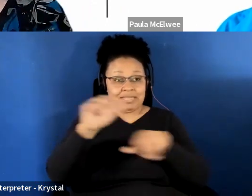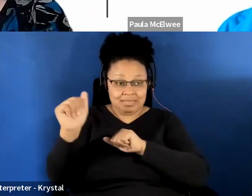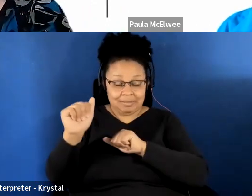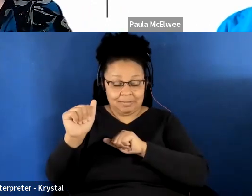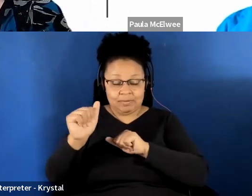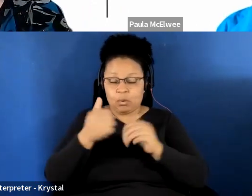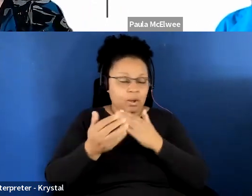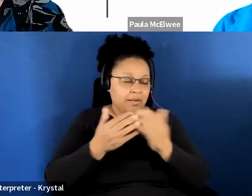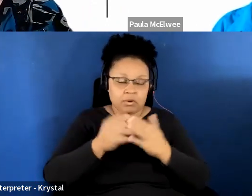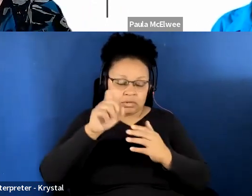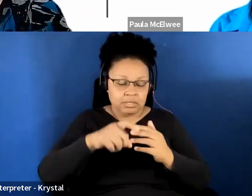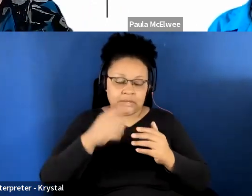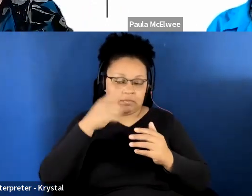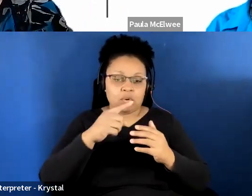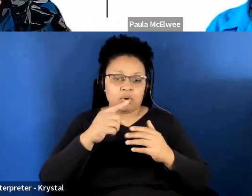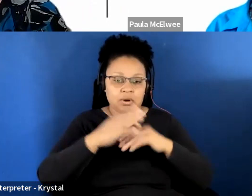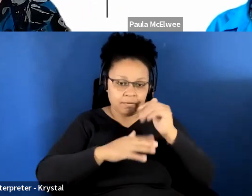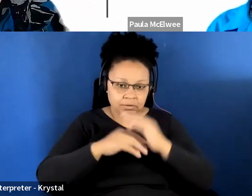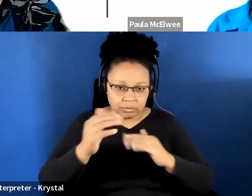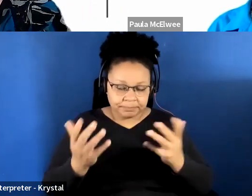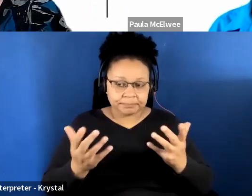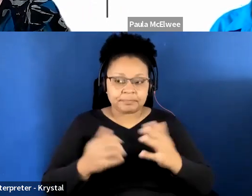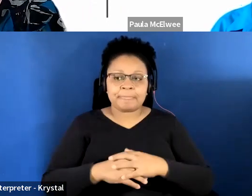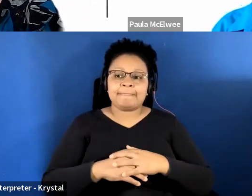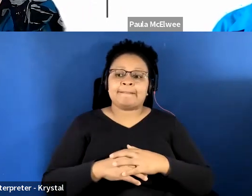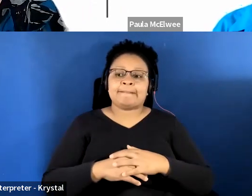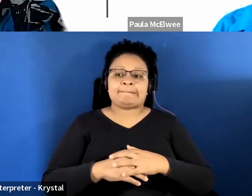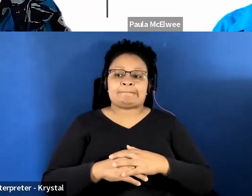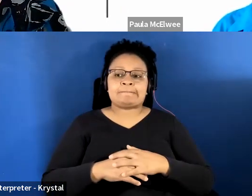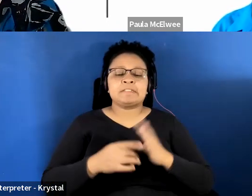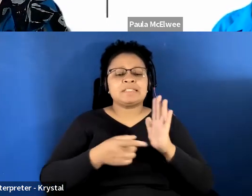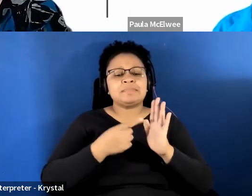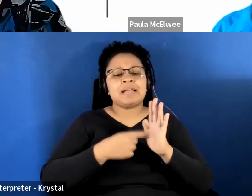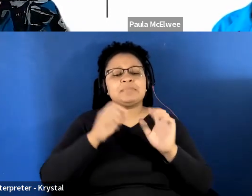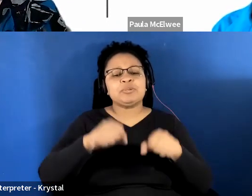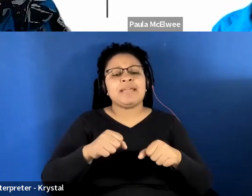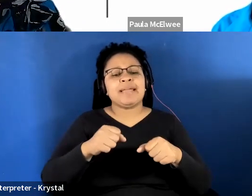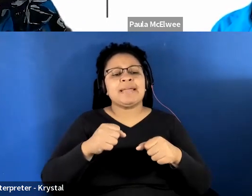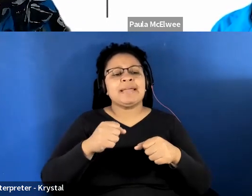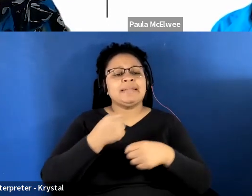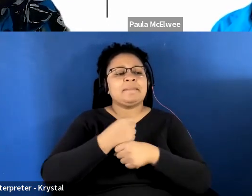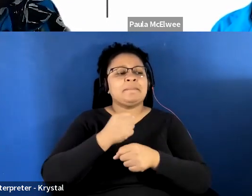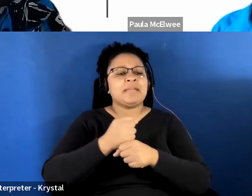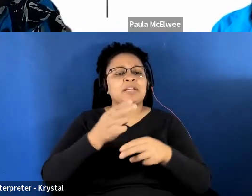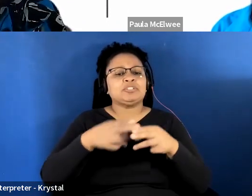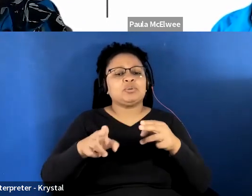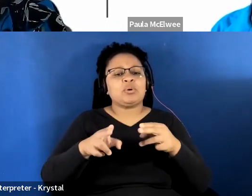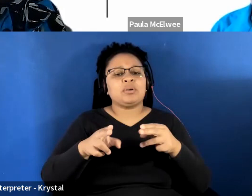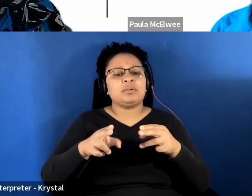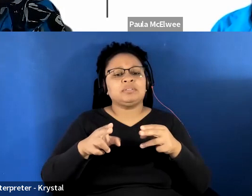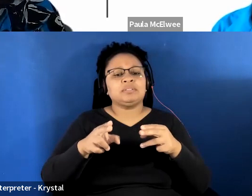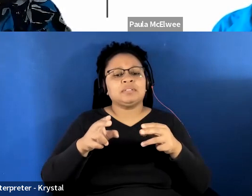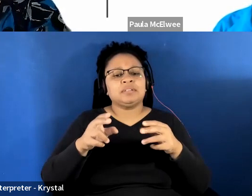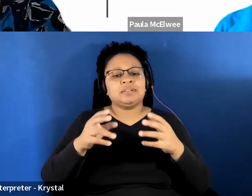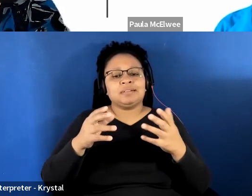to do to feel comfortable. And sometimes you can come up with a short phrase for that so that you can just glance down and hit 2